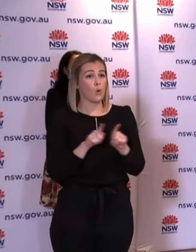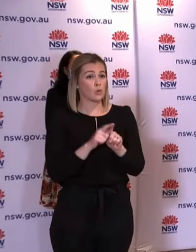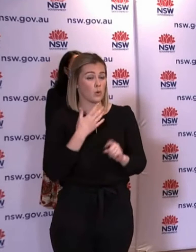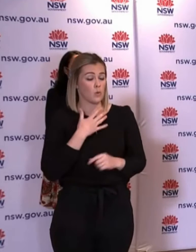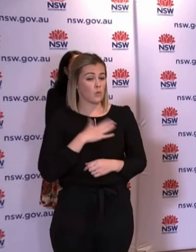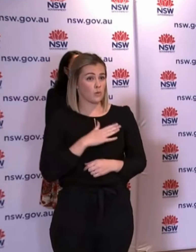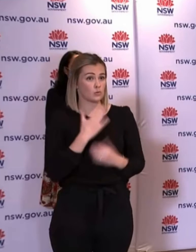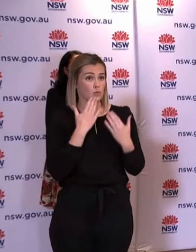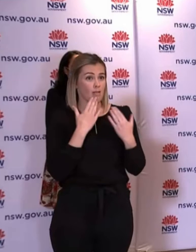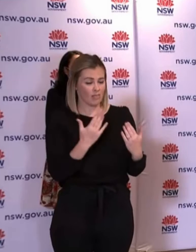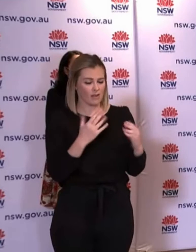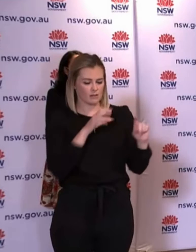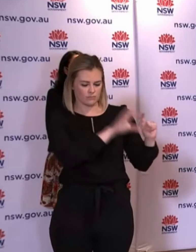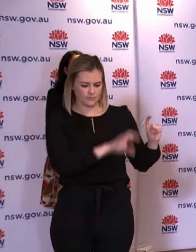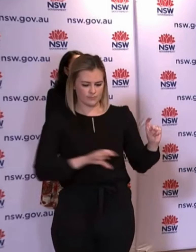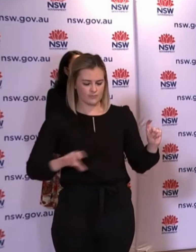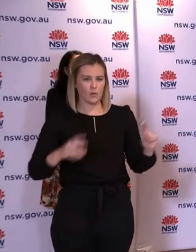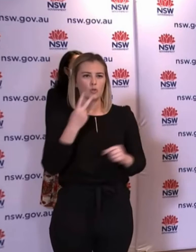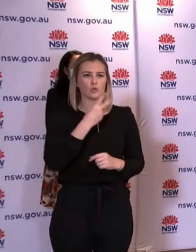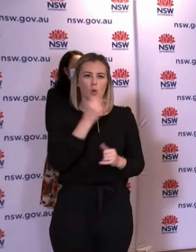12 local government areas of concern.